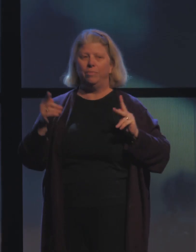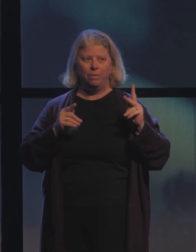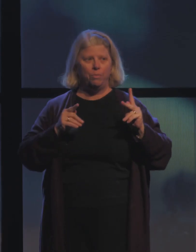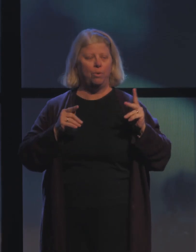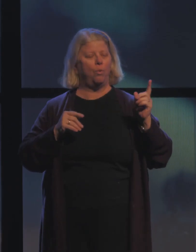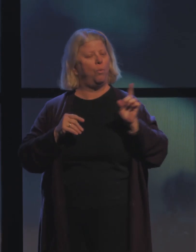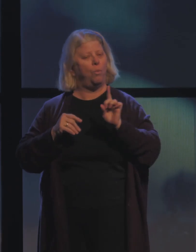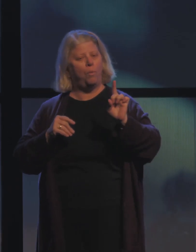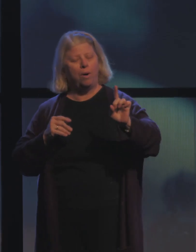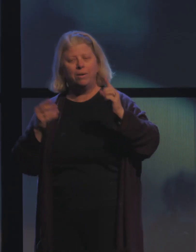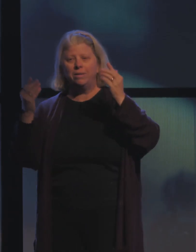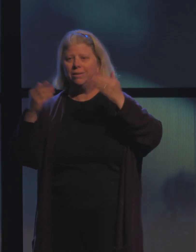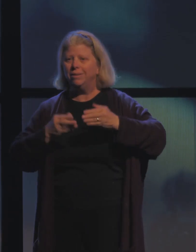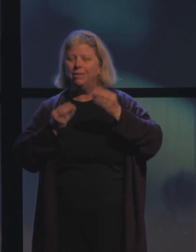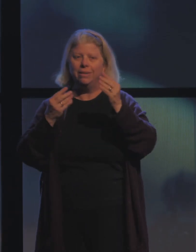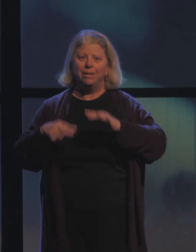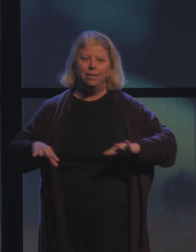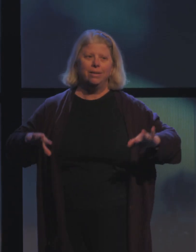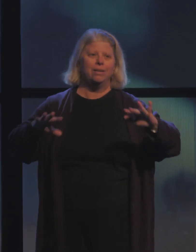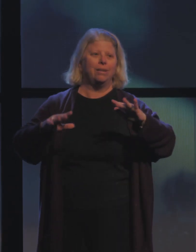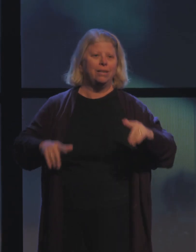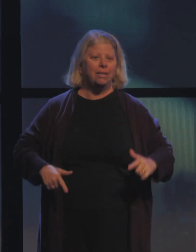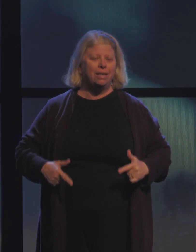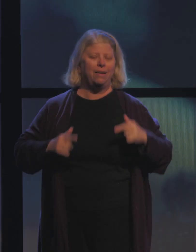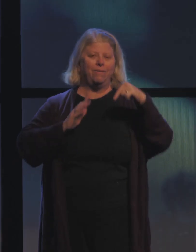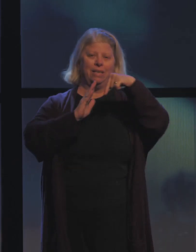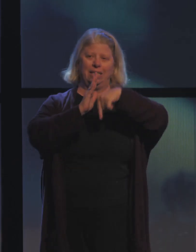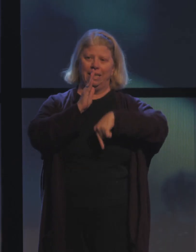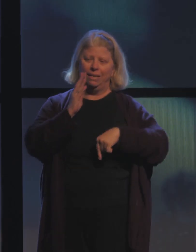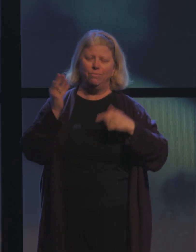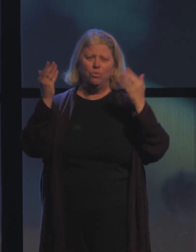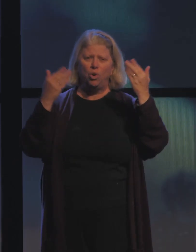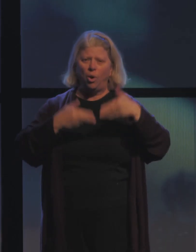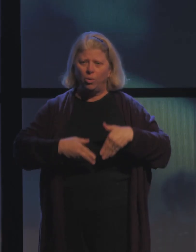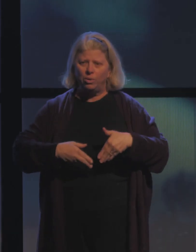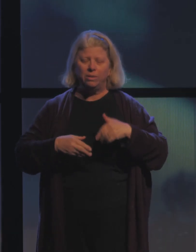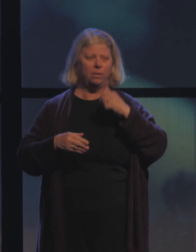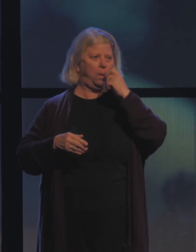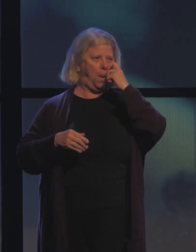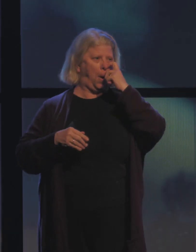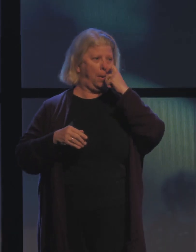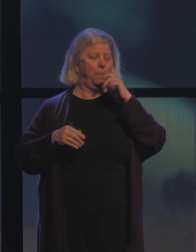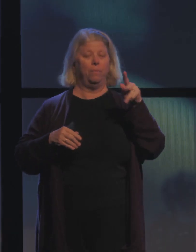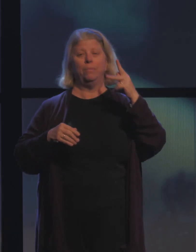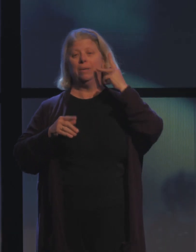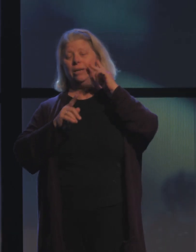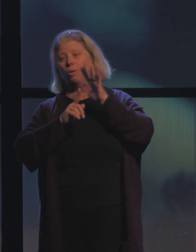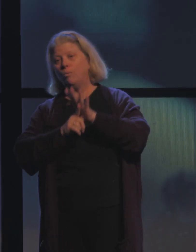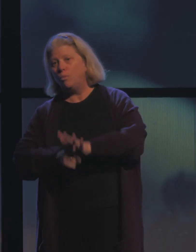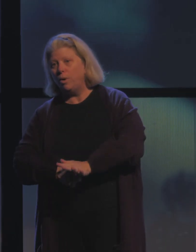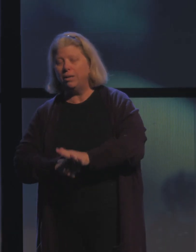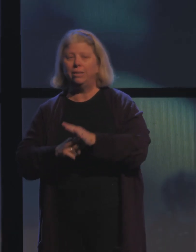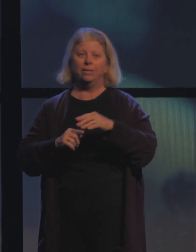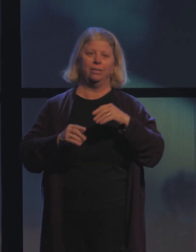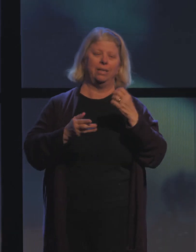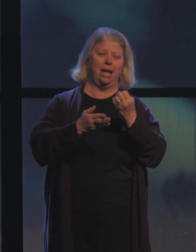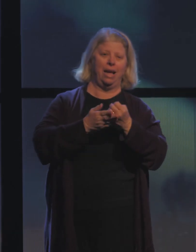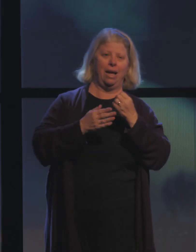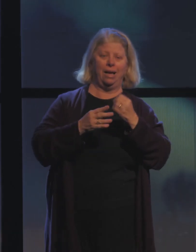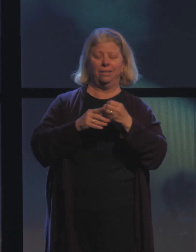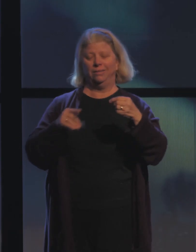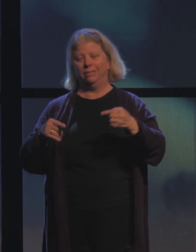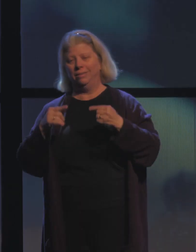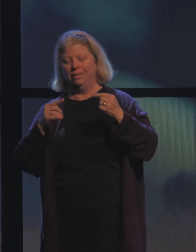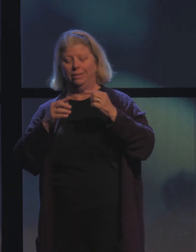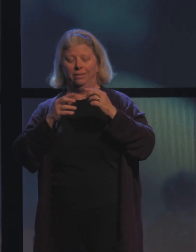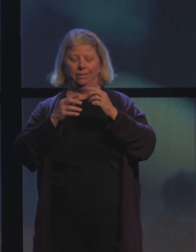walked in darkness, a land who dwelt in deep darkness, political oppression, economic strain,